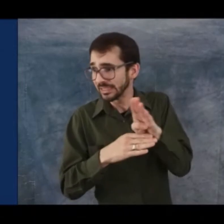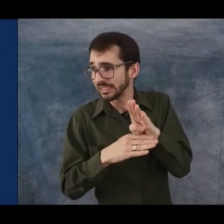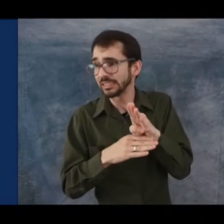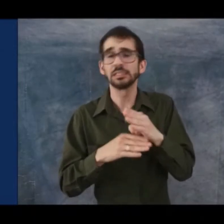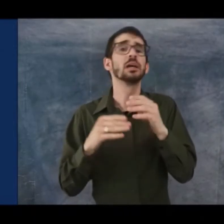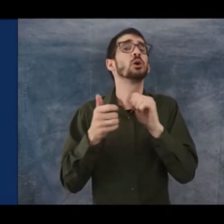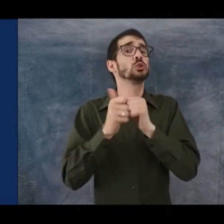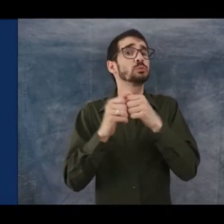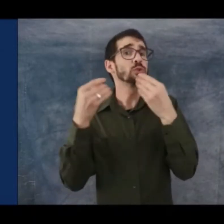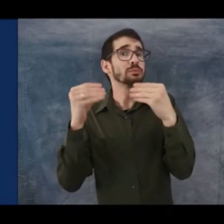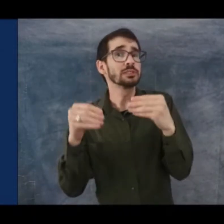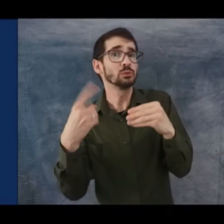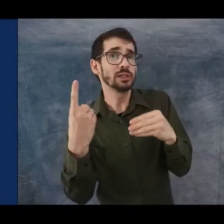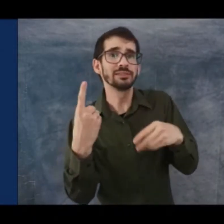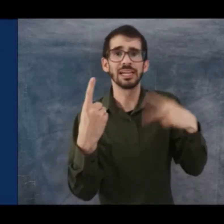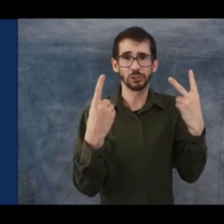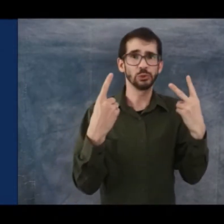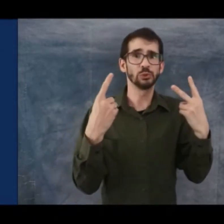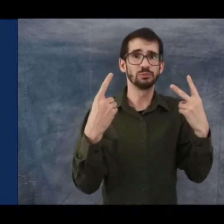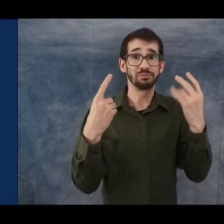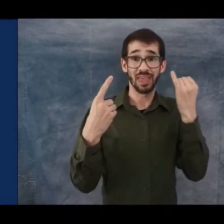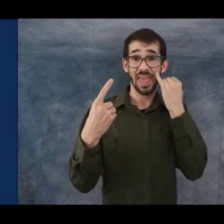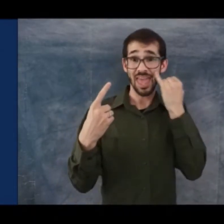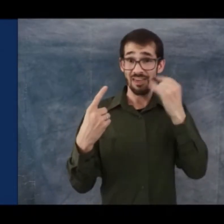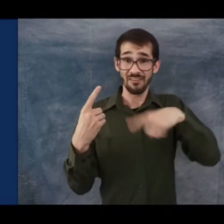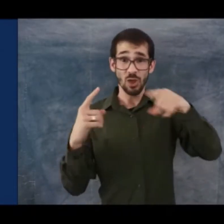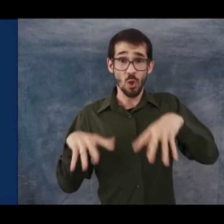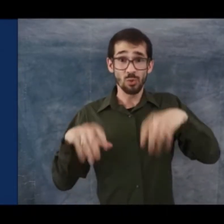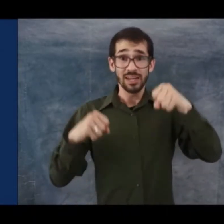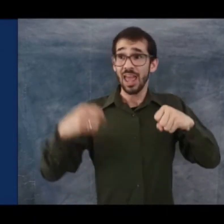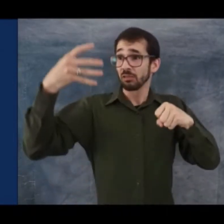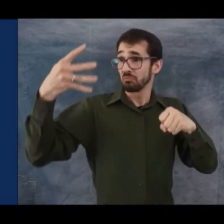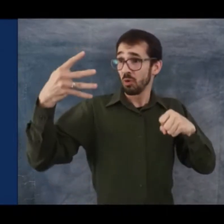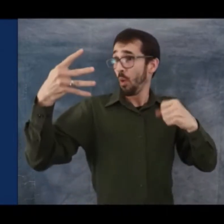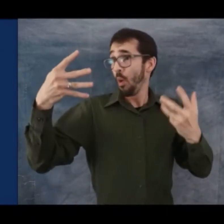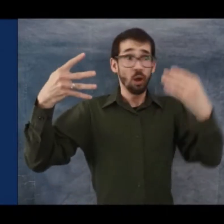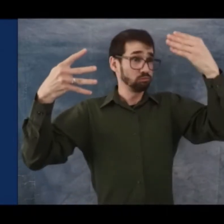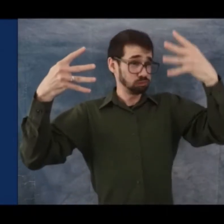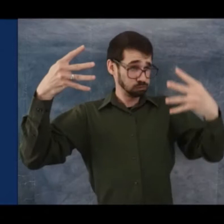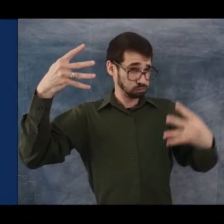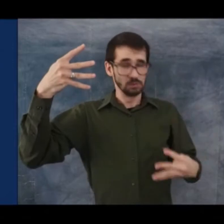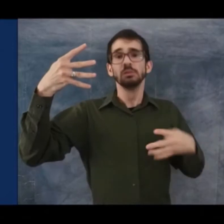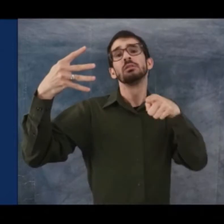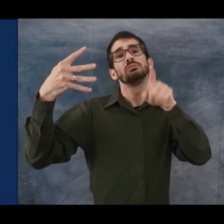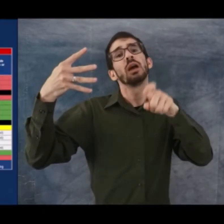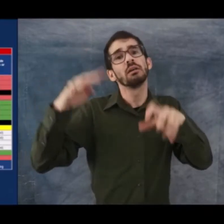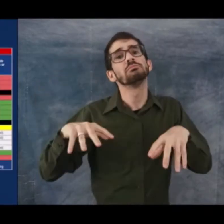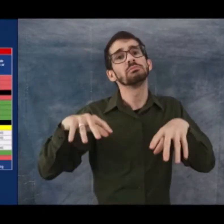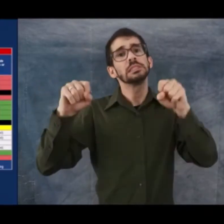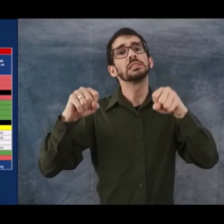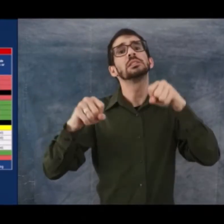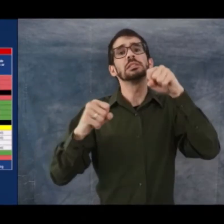Sports Marketing 2. Students taking any of these courses will need to take an in-person test.